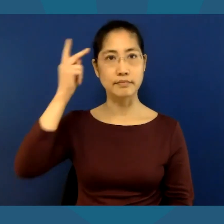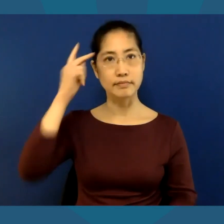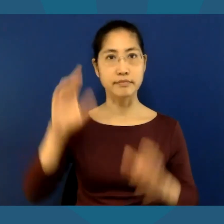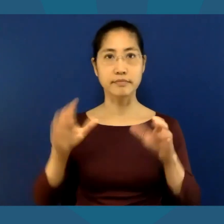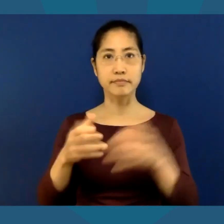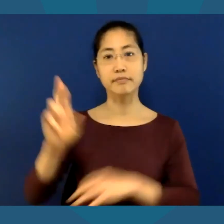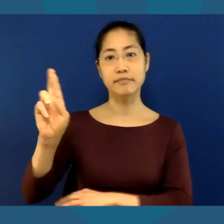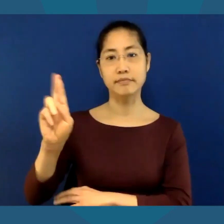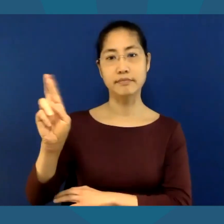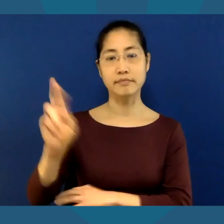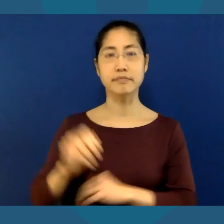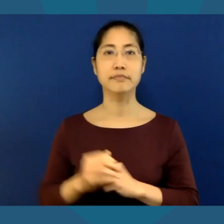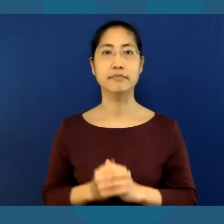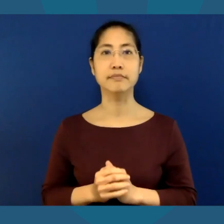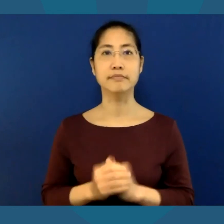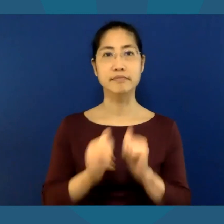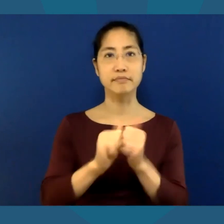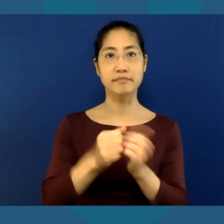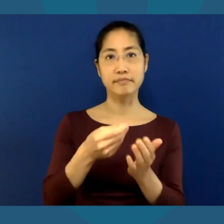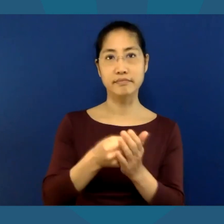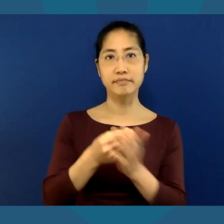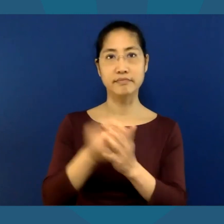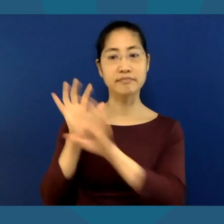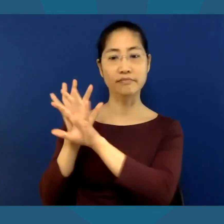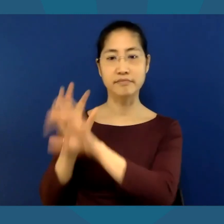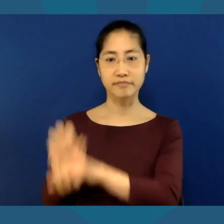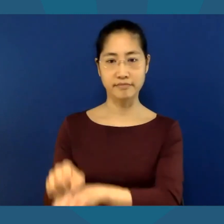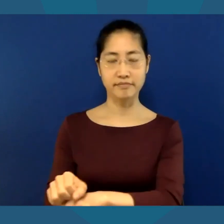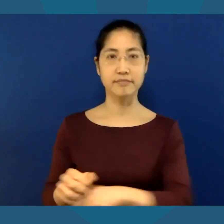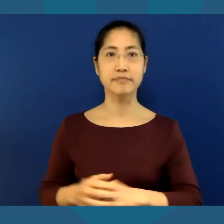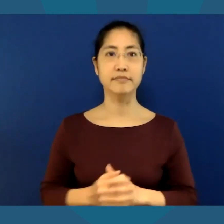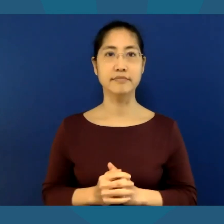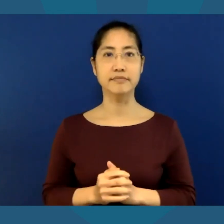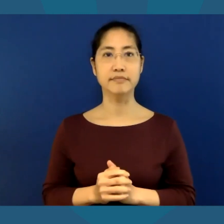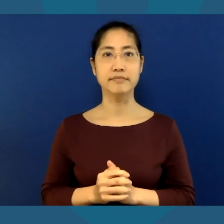Party, Republican. Campaign funding, traditional.